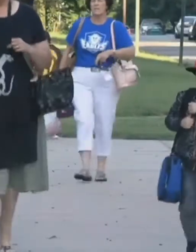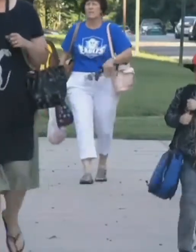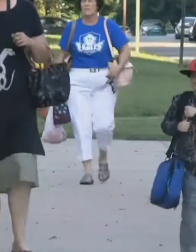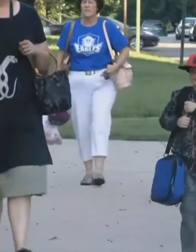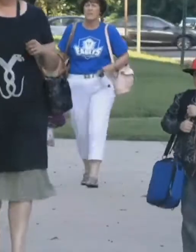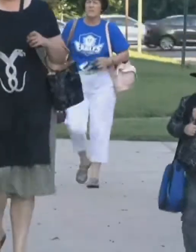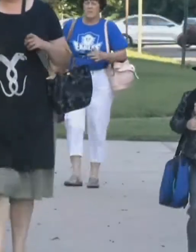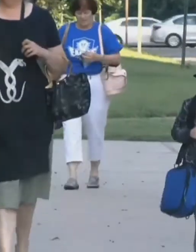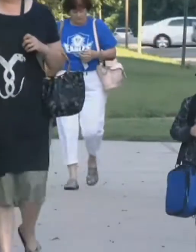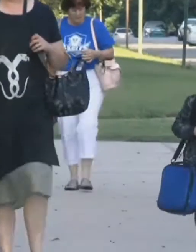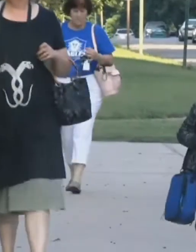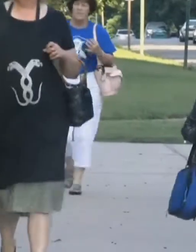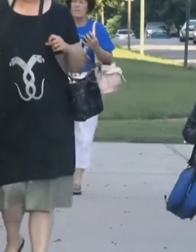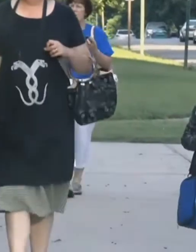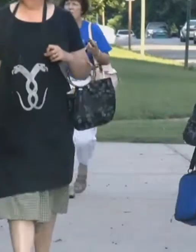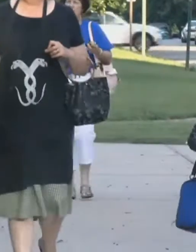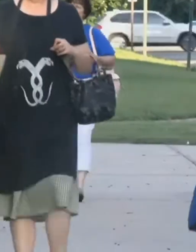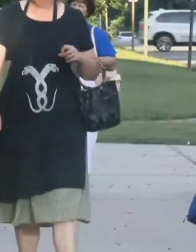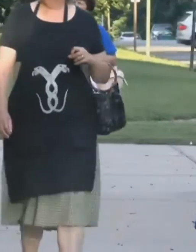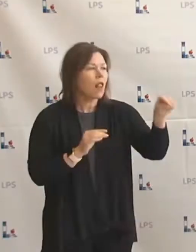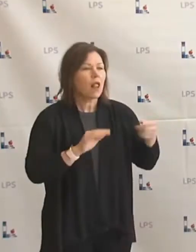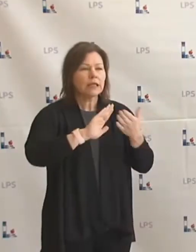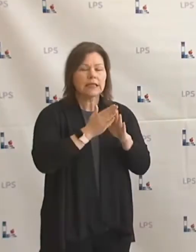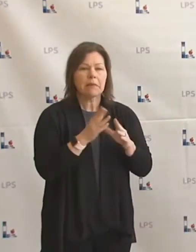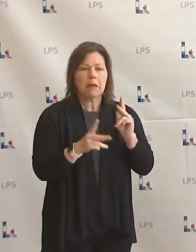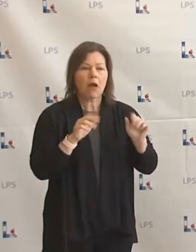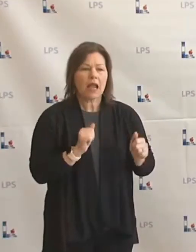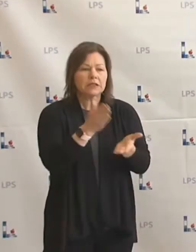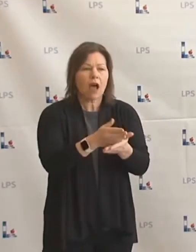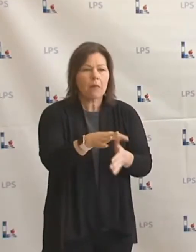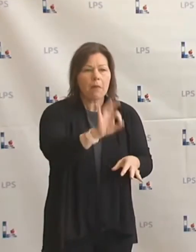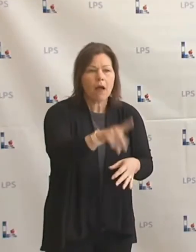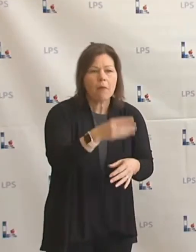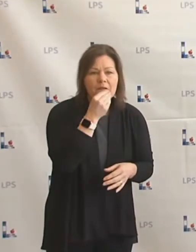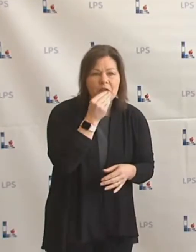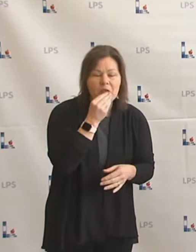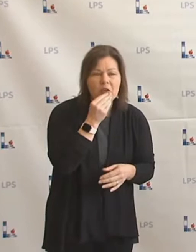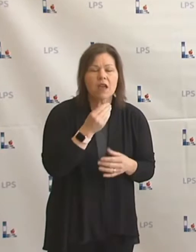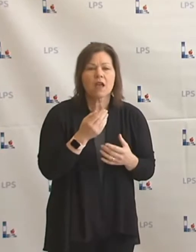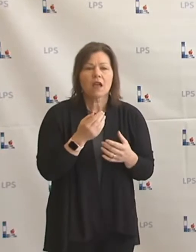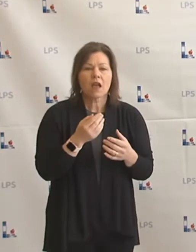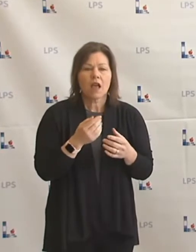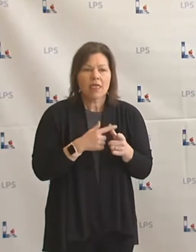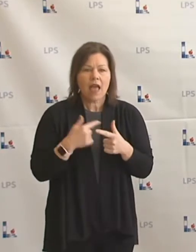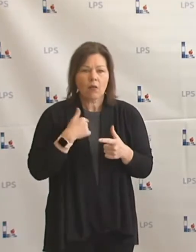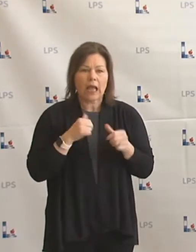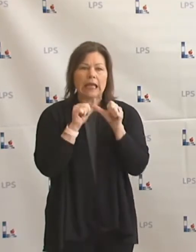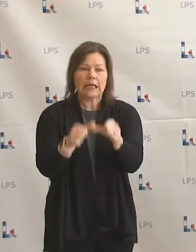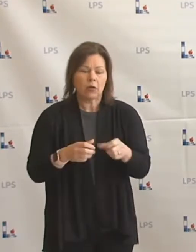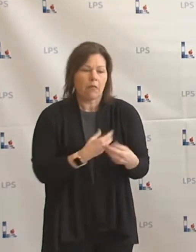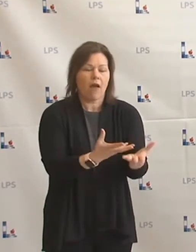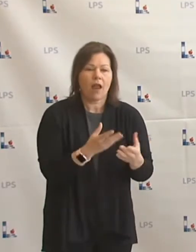some pickup sites around the city that would be something that we would be able to at least provide some